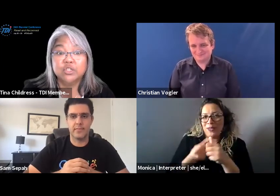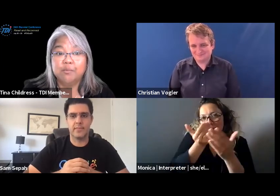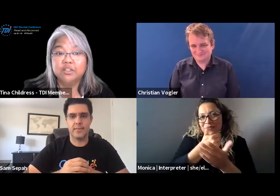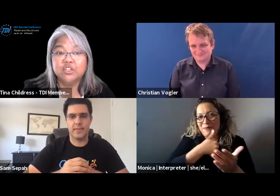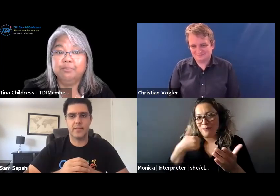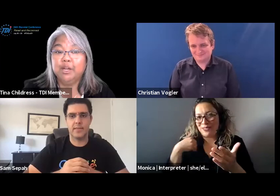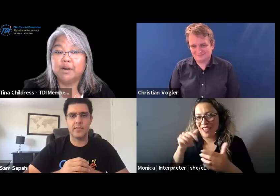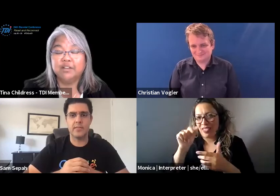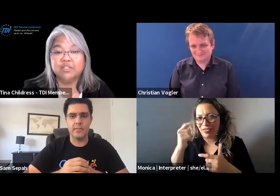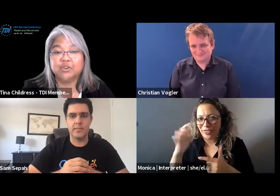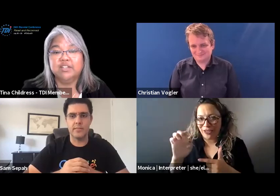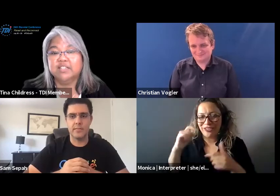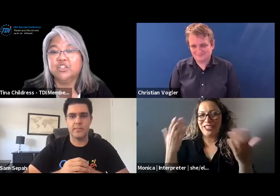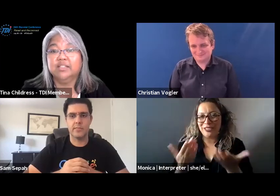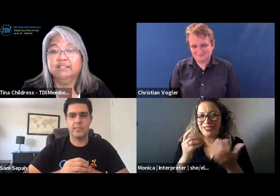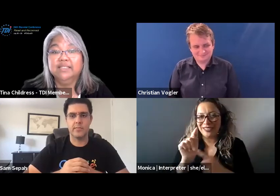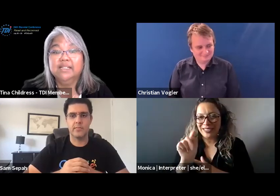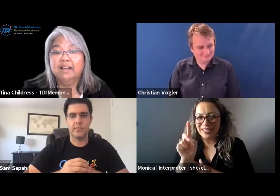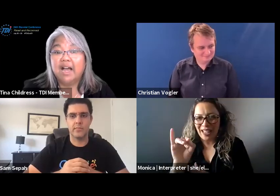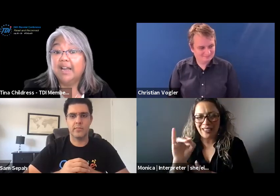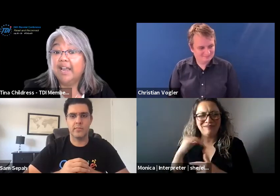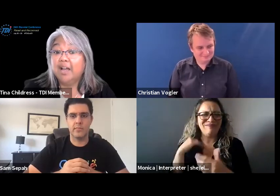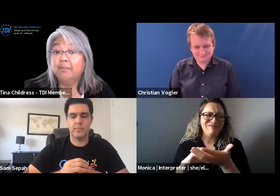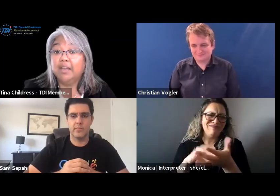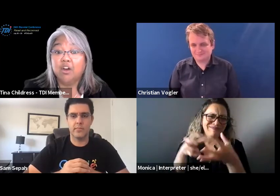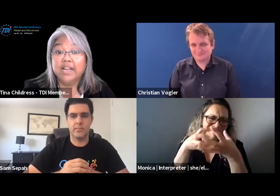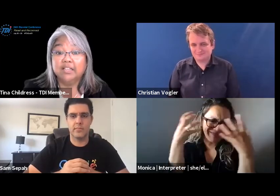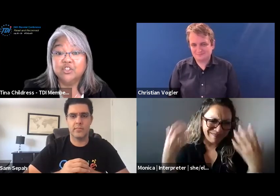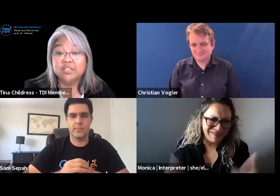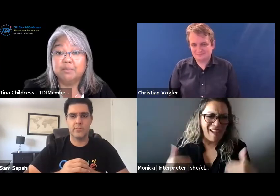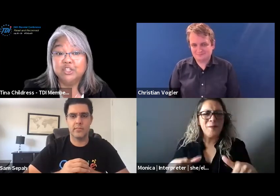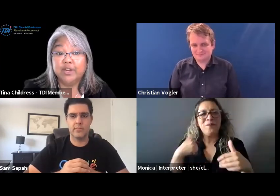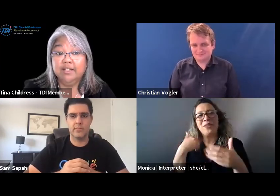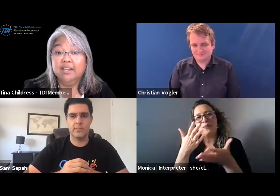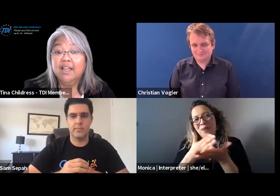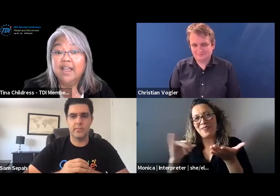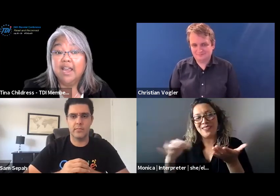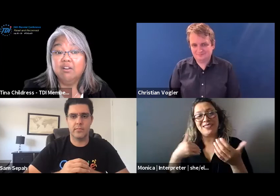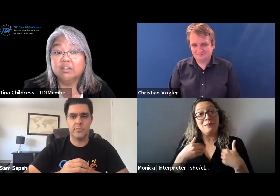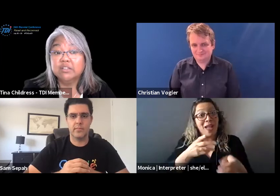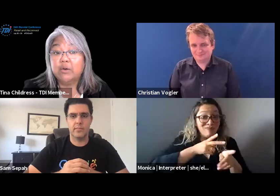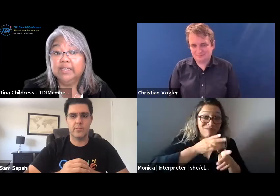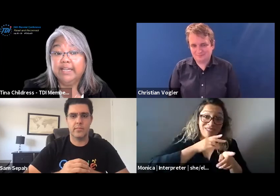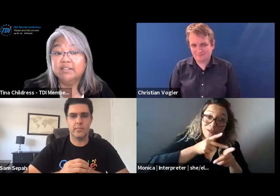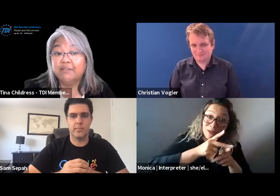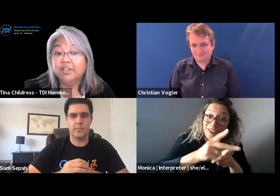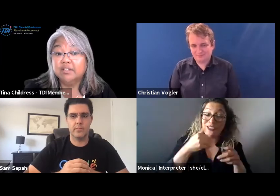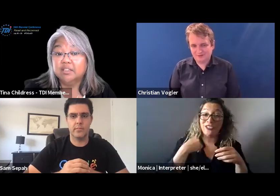so much being a part of this organization. I am an audiologist by trade and also a late deafened adult